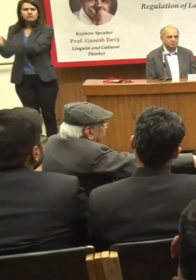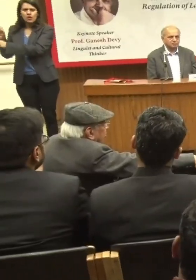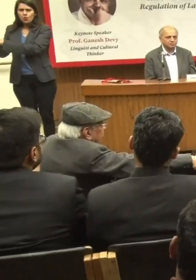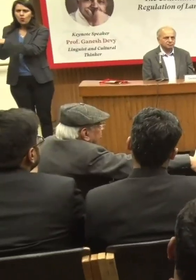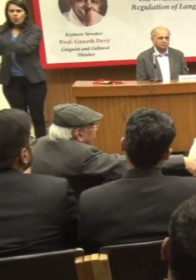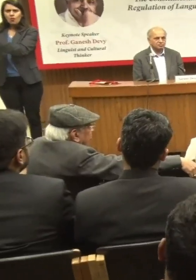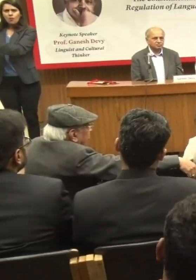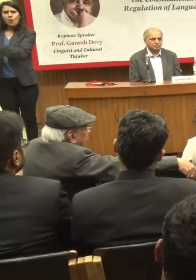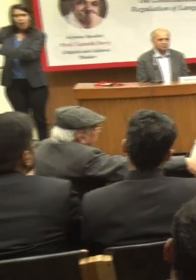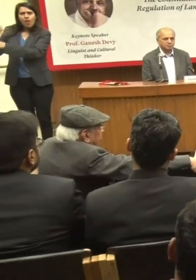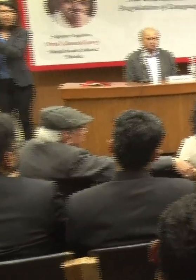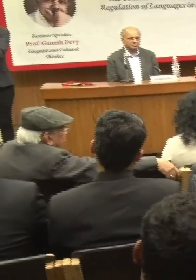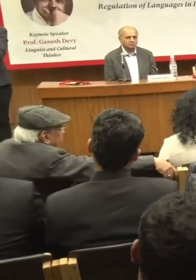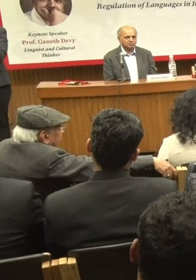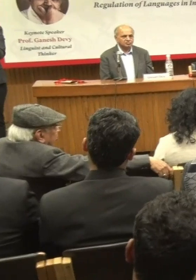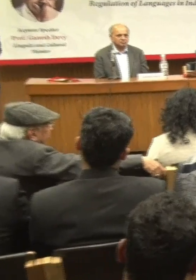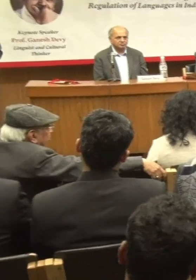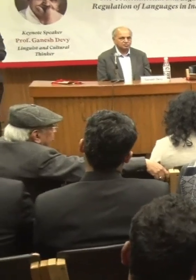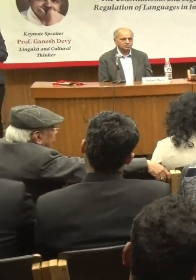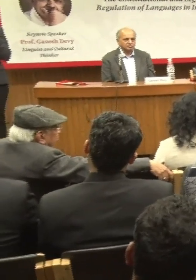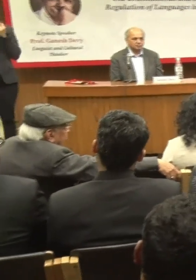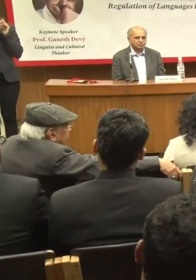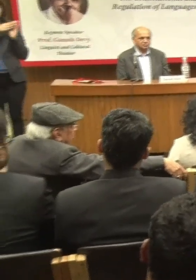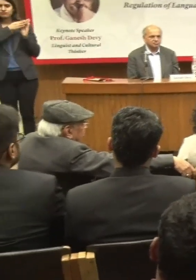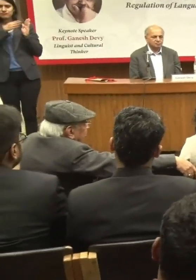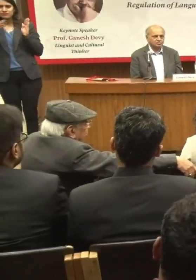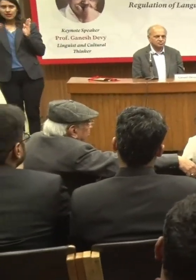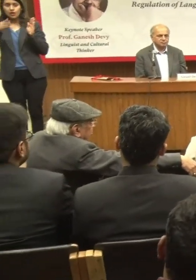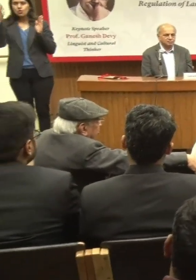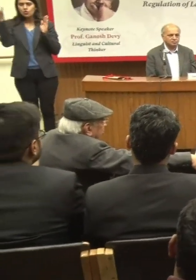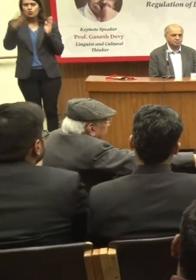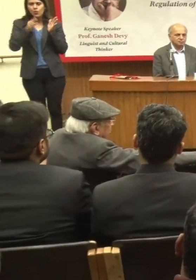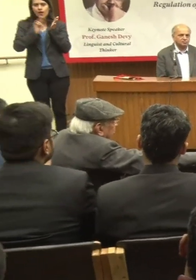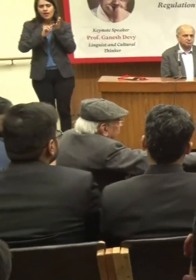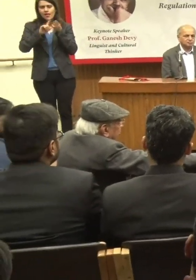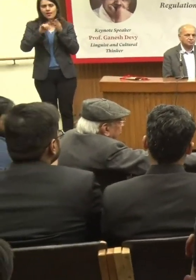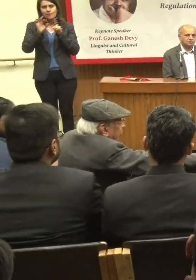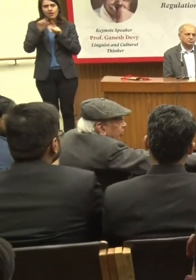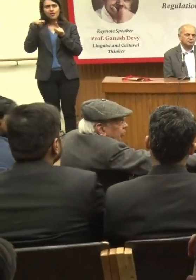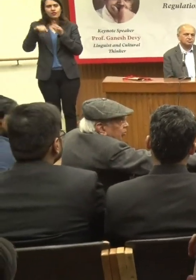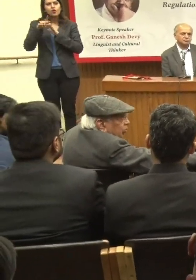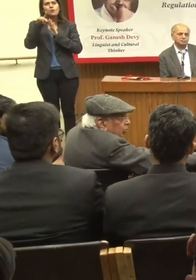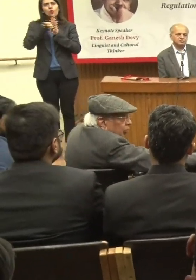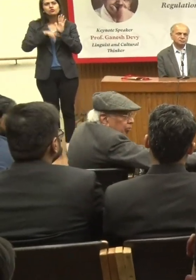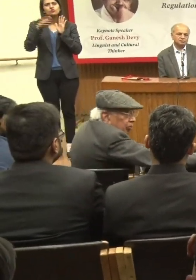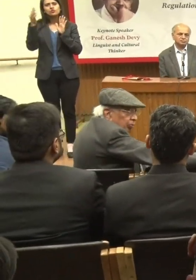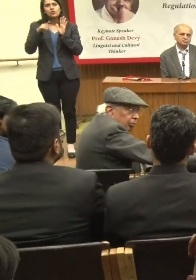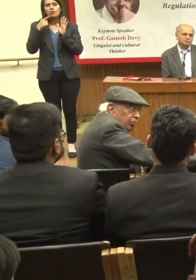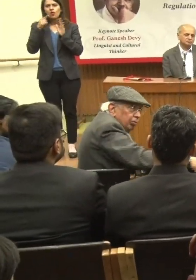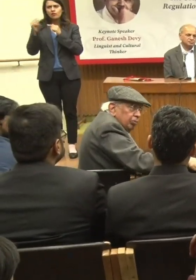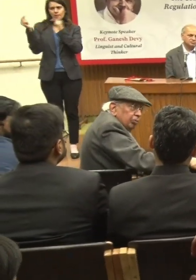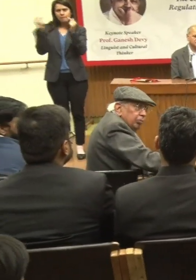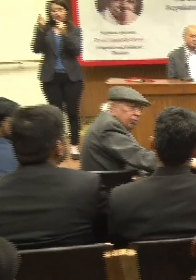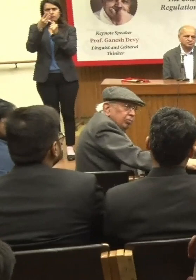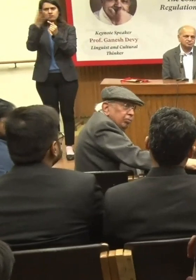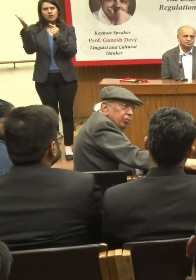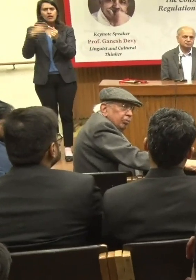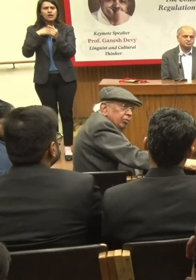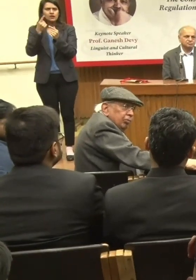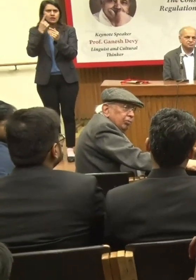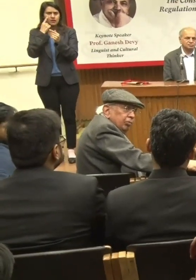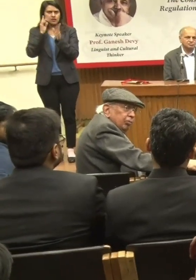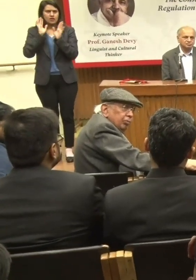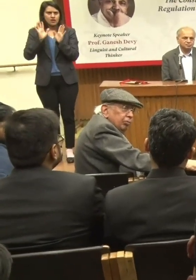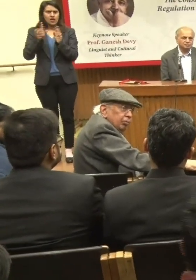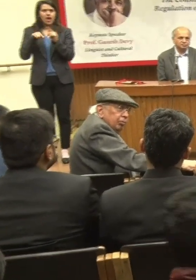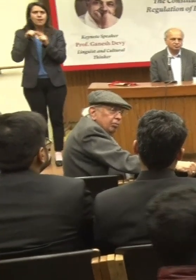mother tongue education until class 5, that clause in the new policy, especially because it also there's an argument around how